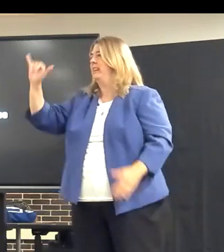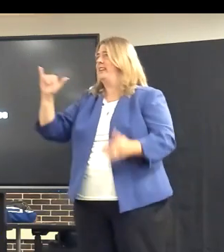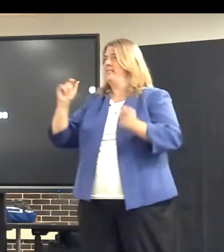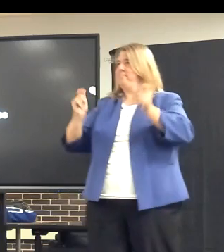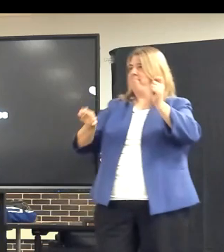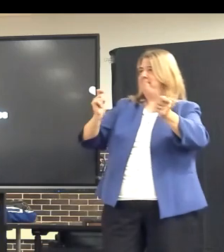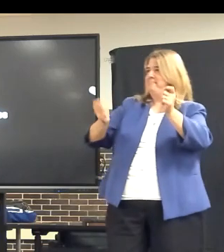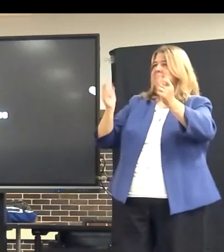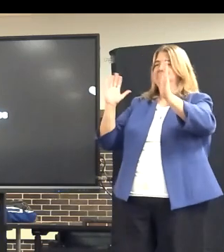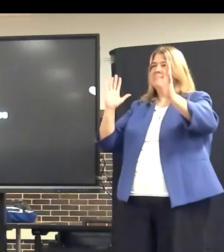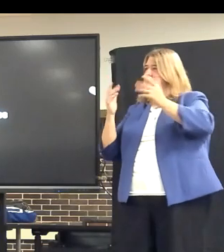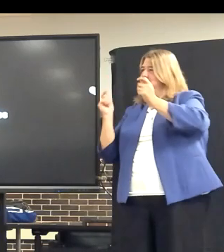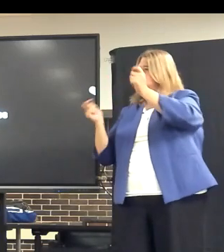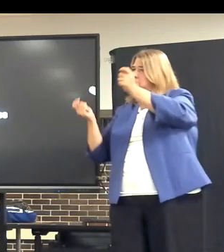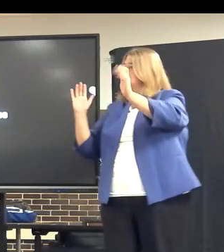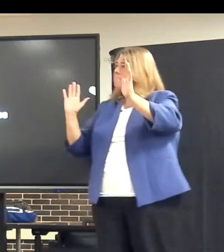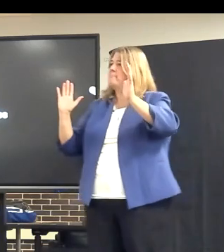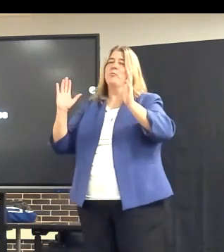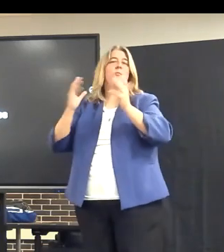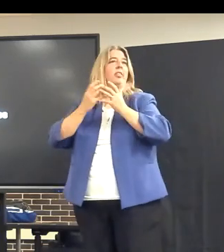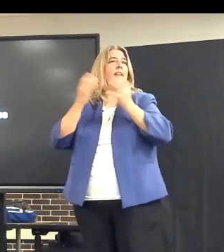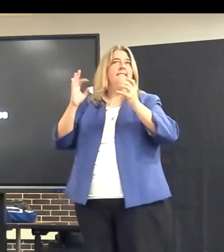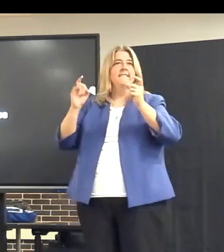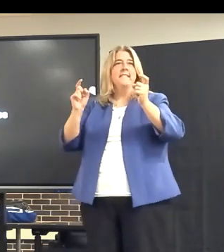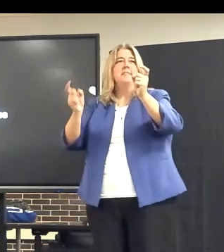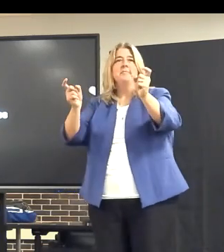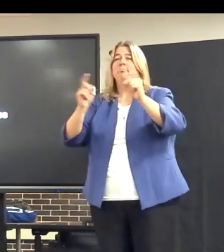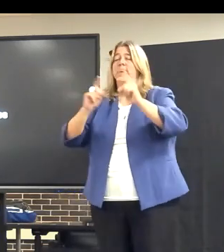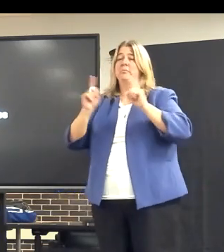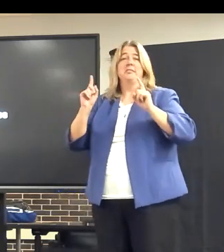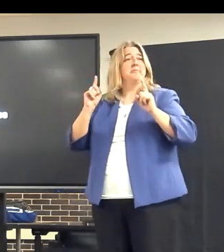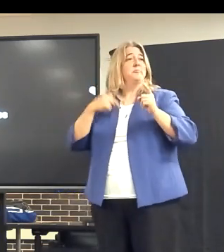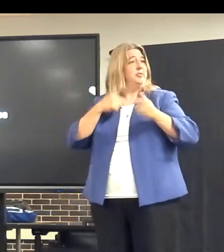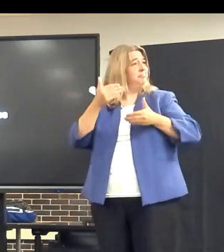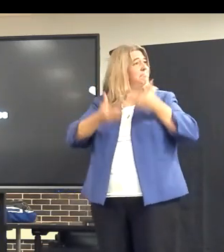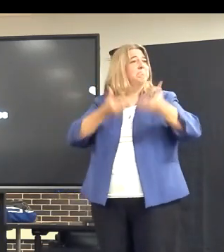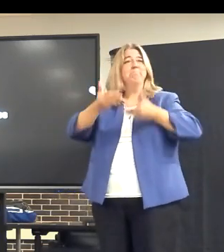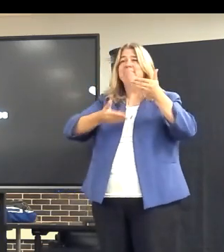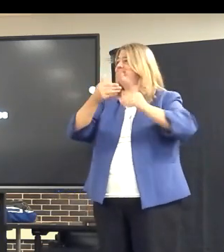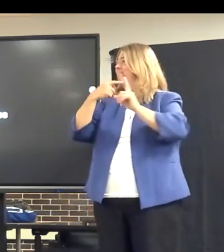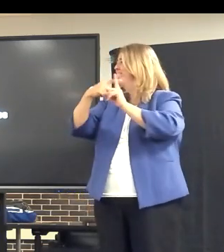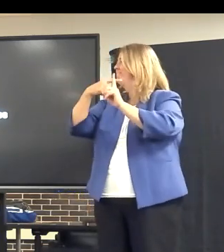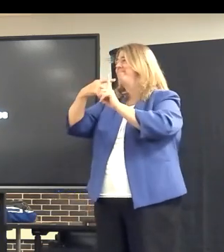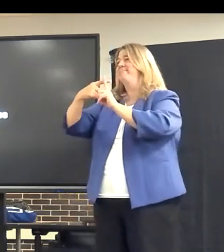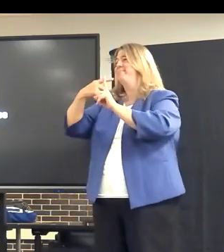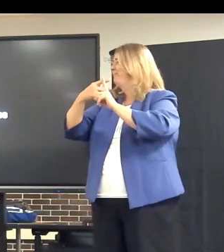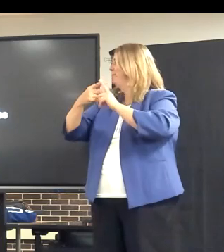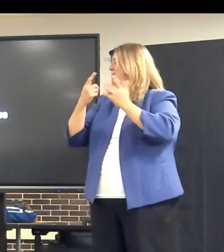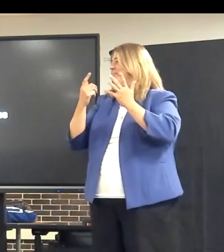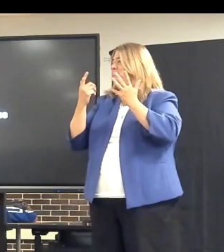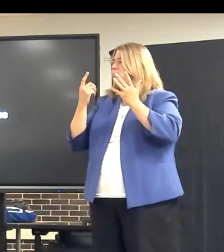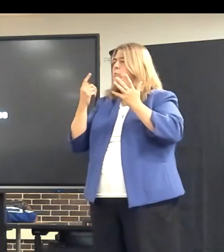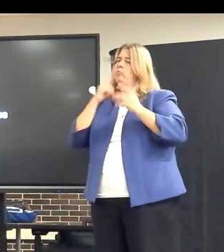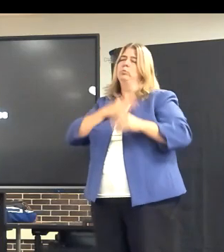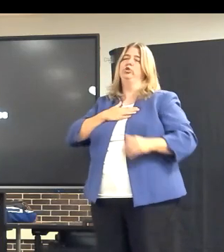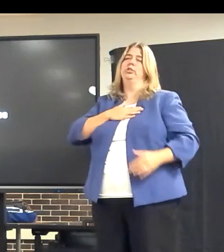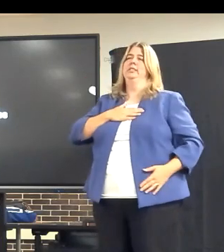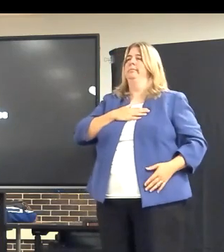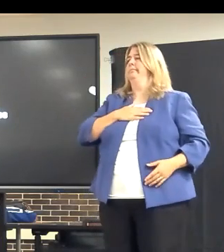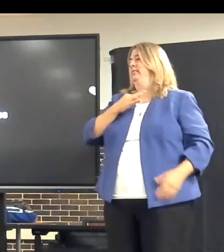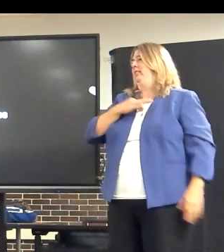students from Sims Elementary over to Brown Cafeteria. So everything's gone off pretty well. And we're